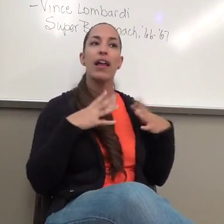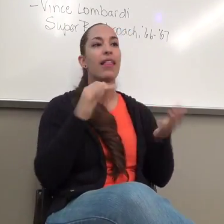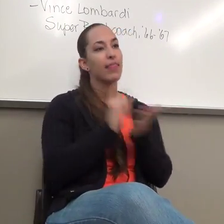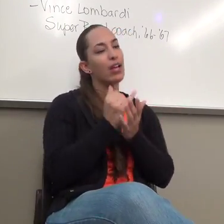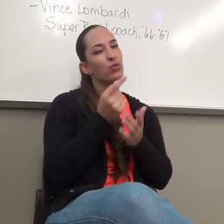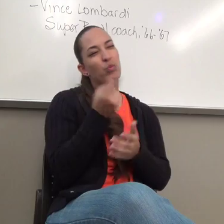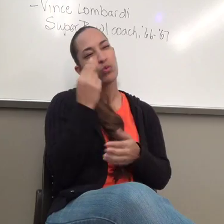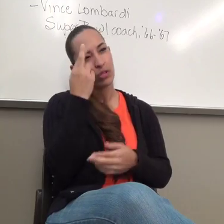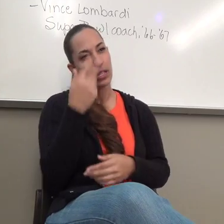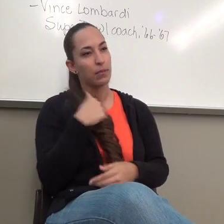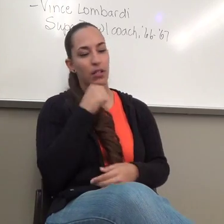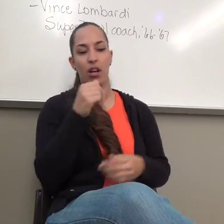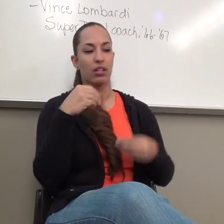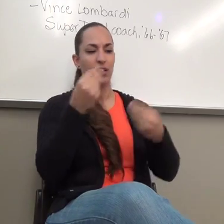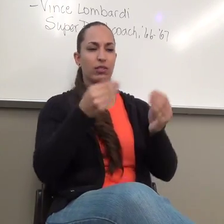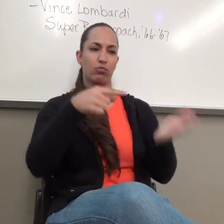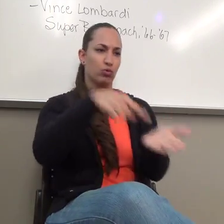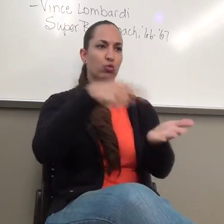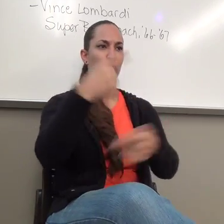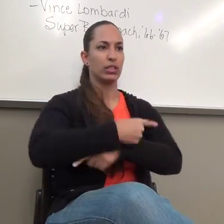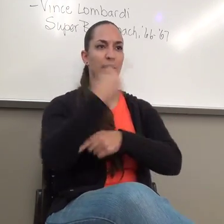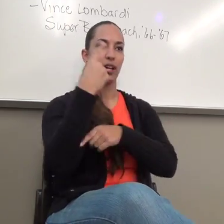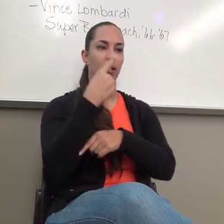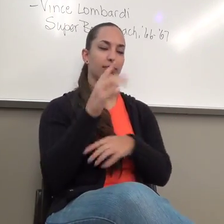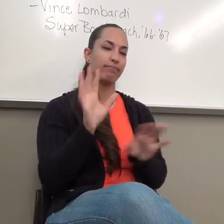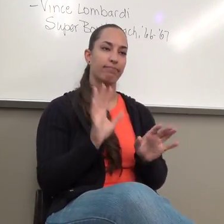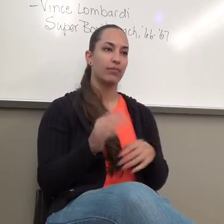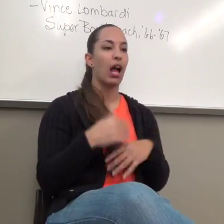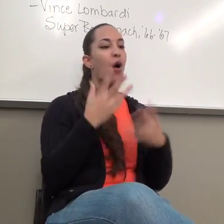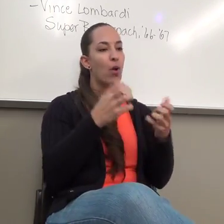want you to be able to get back in there. Once I put a due date, if you notice on the